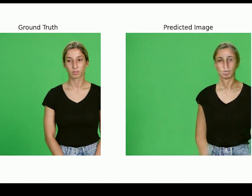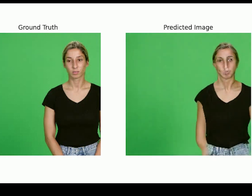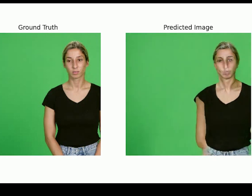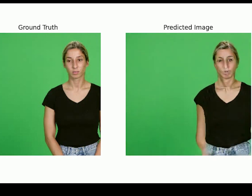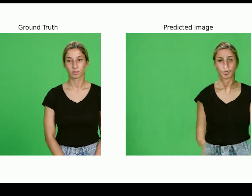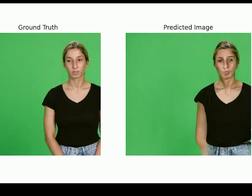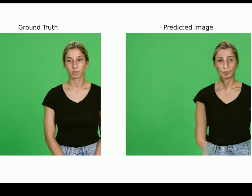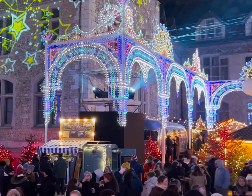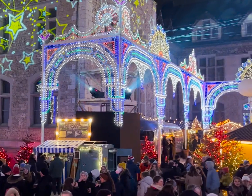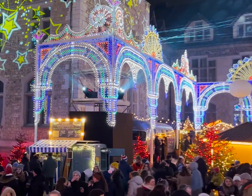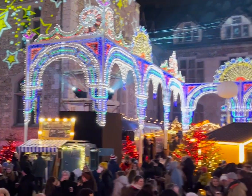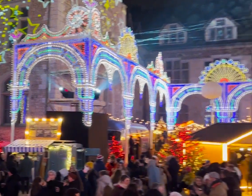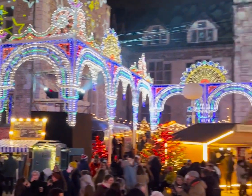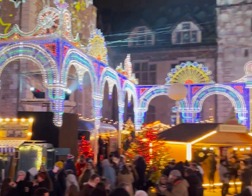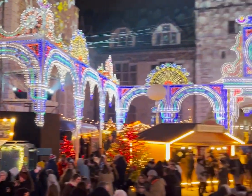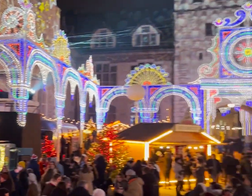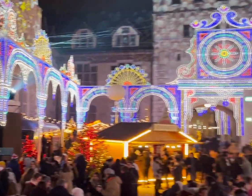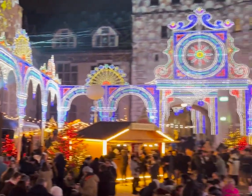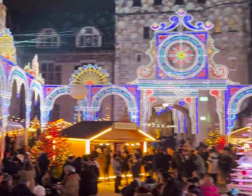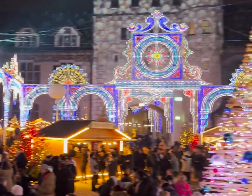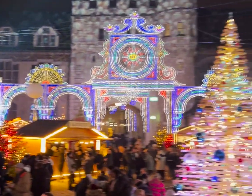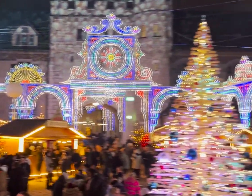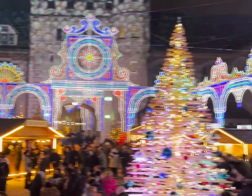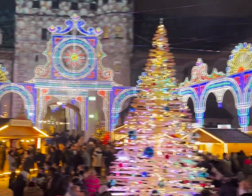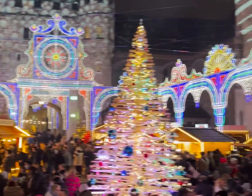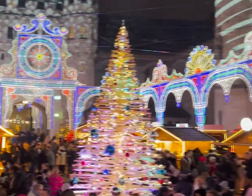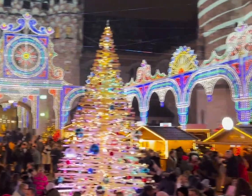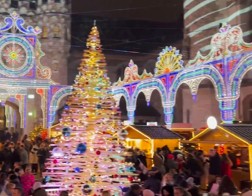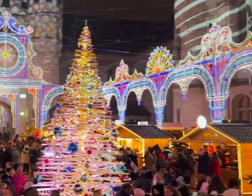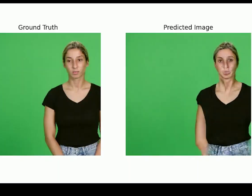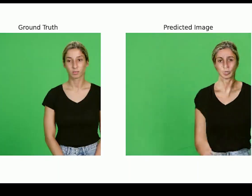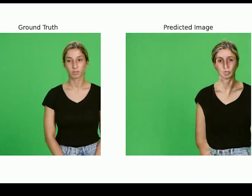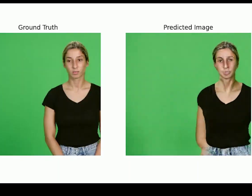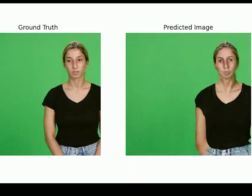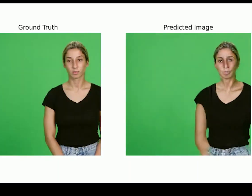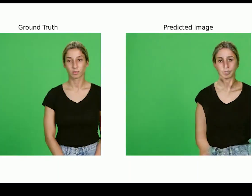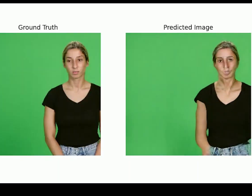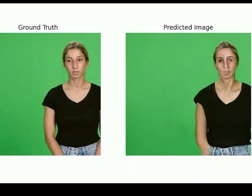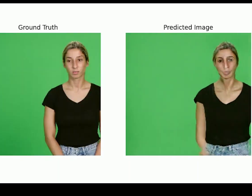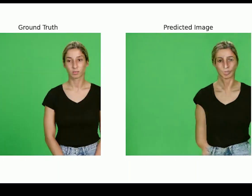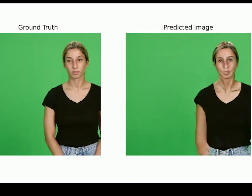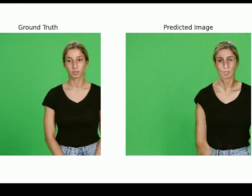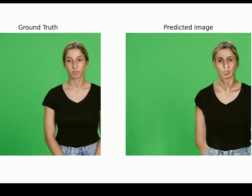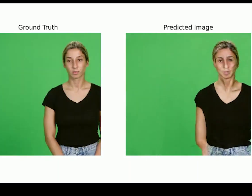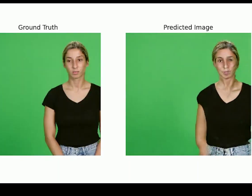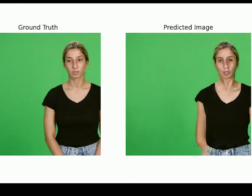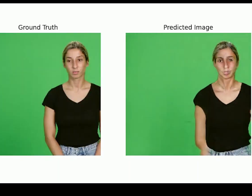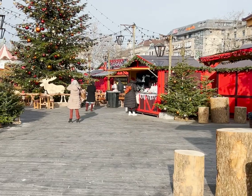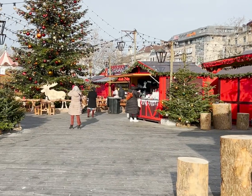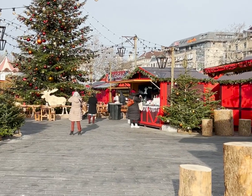stopping. And I brought some corn for popping. The lights are turned down low.